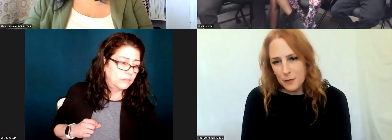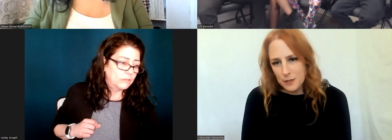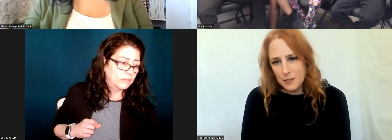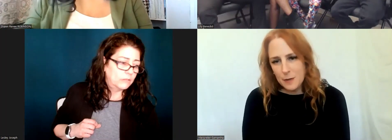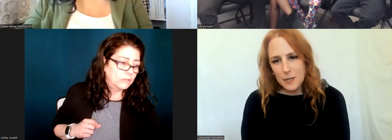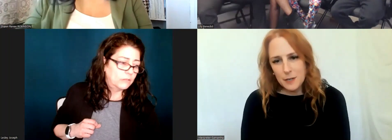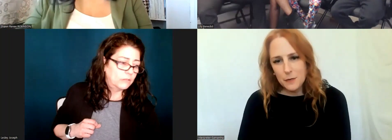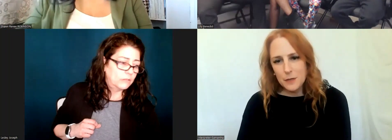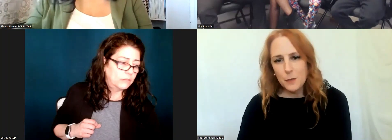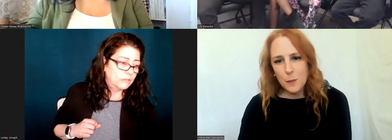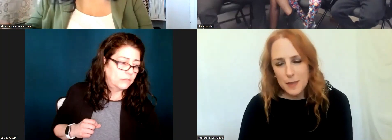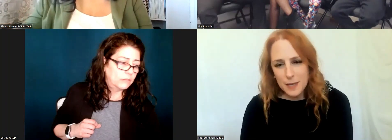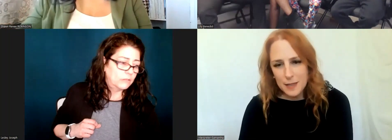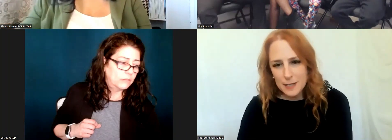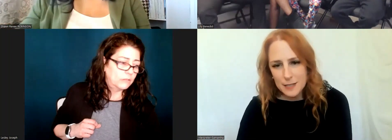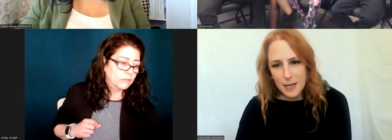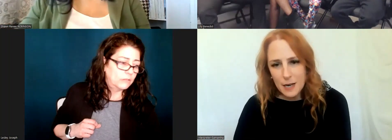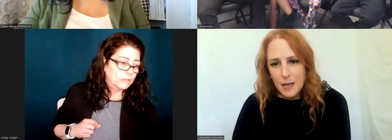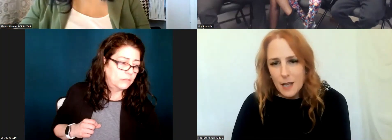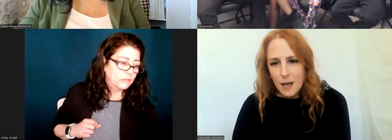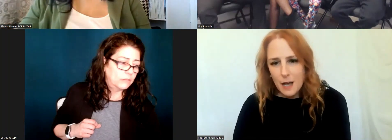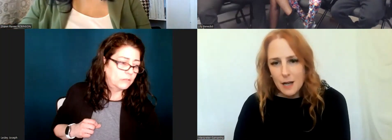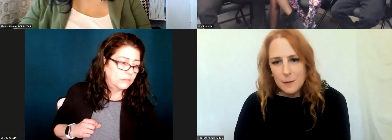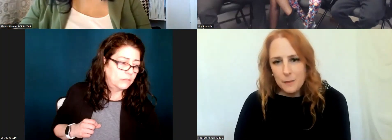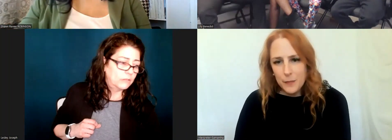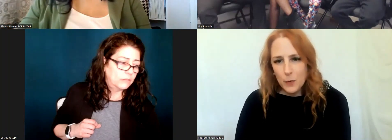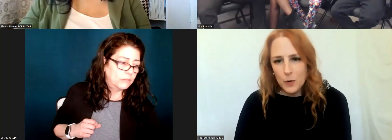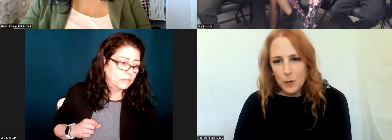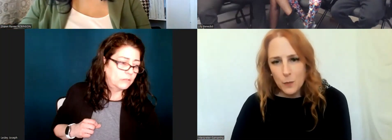mean something different than what we think they said,